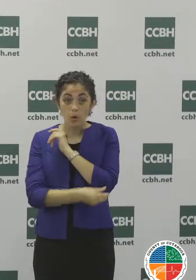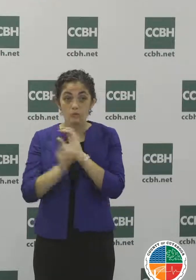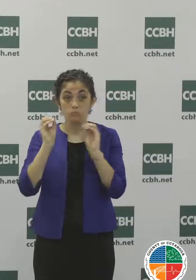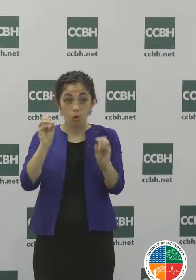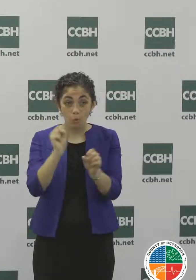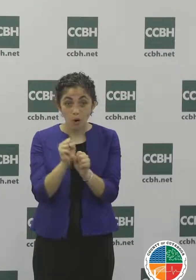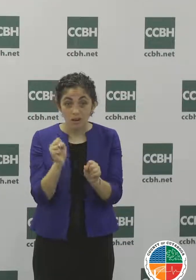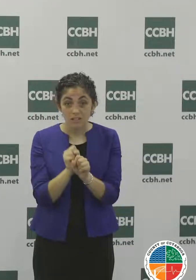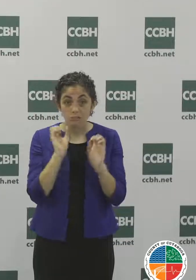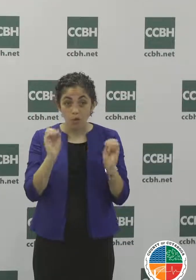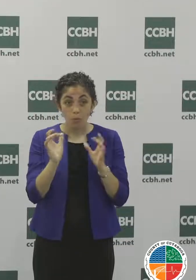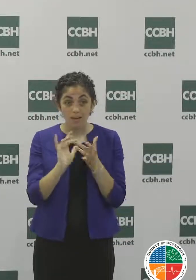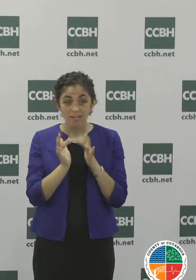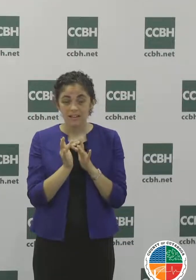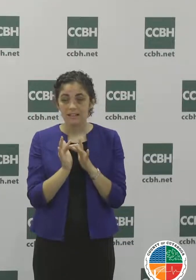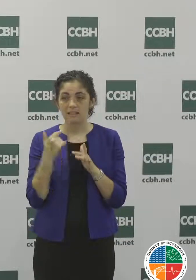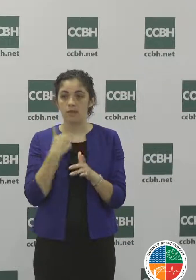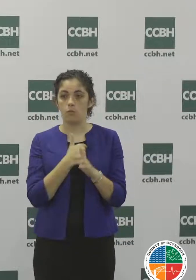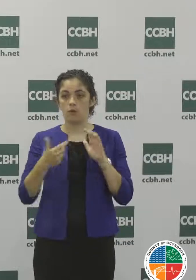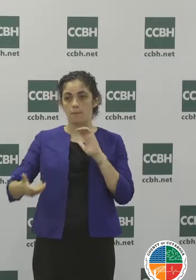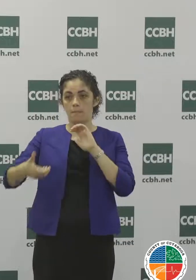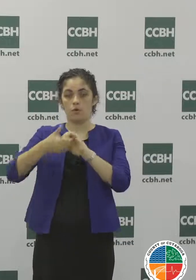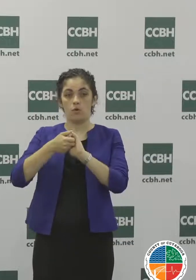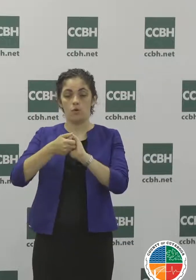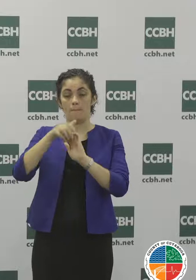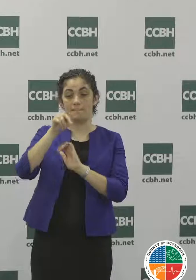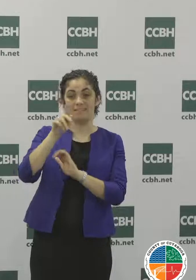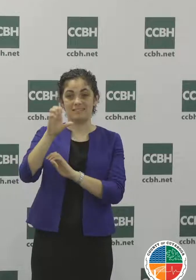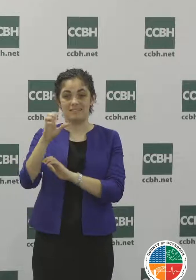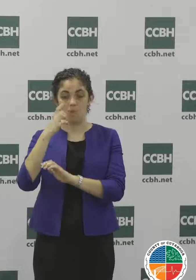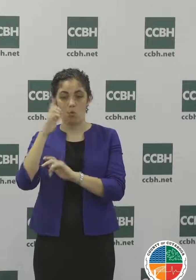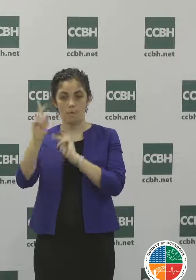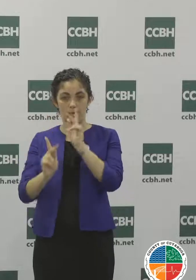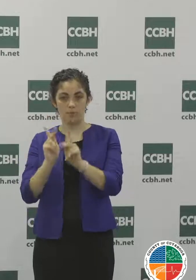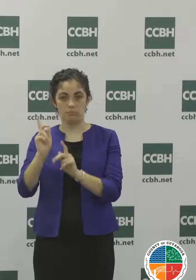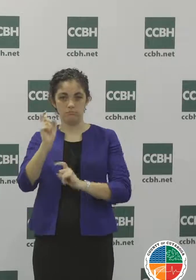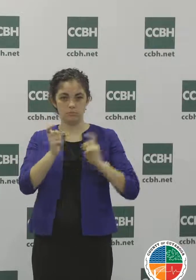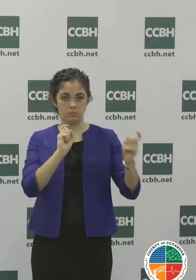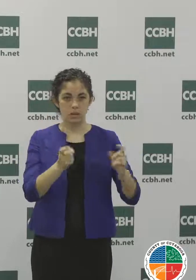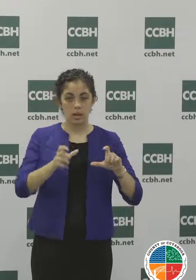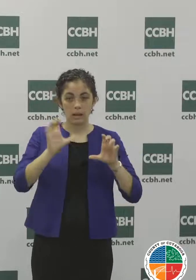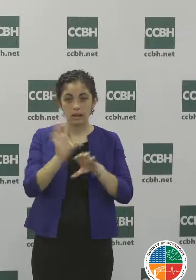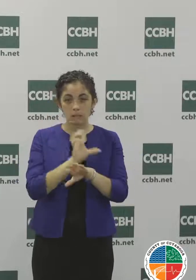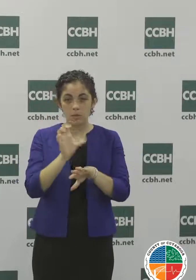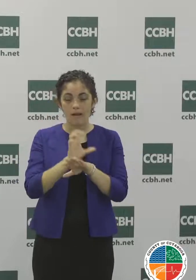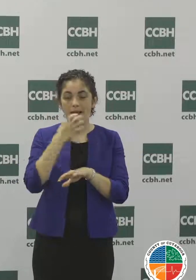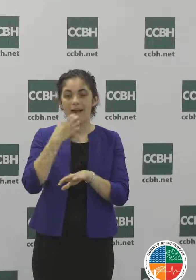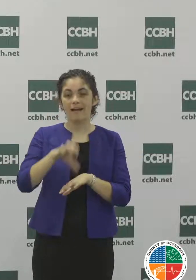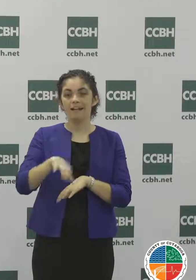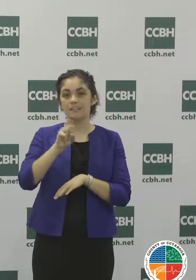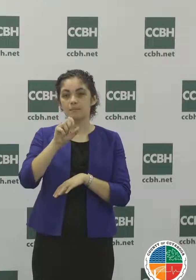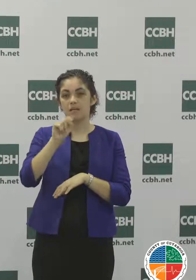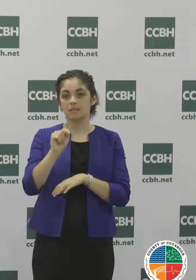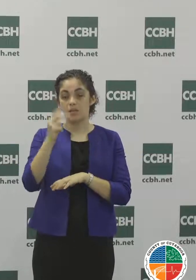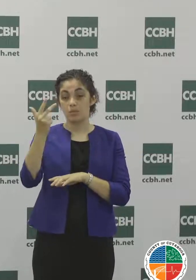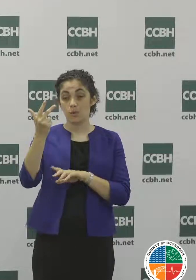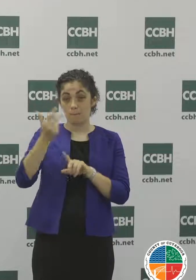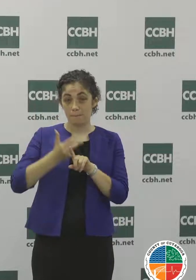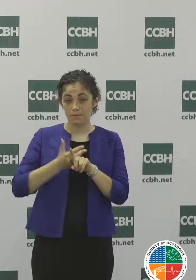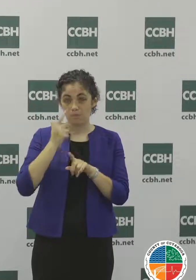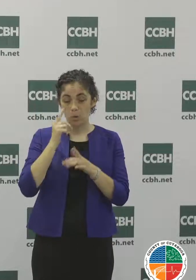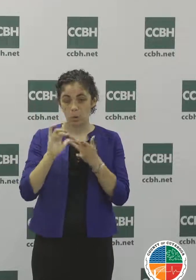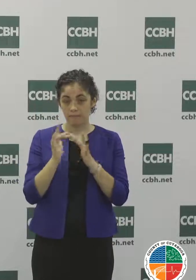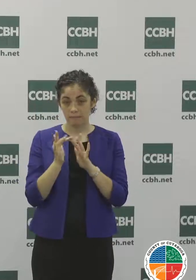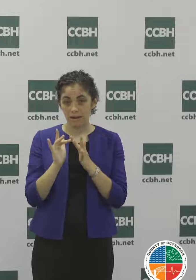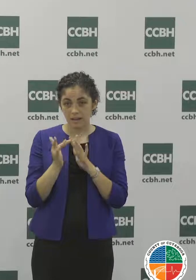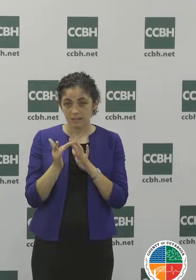work, we've partnered with PCs for People, and they're distributing computers, hotspots, and 3 months of internet